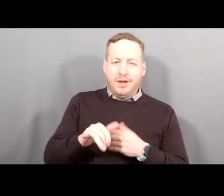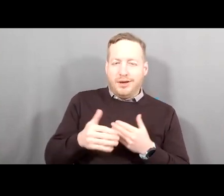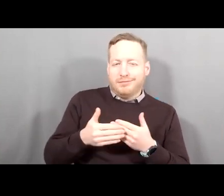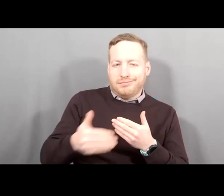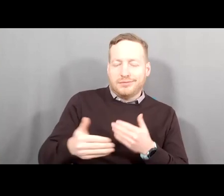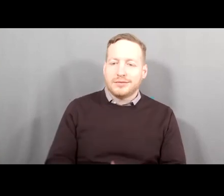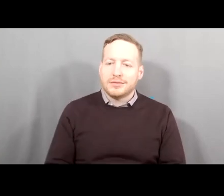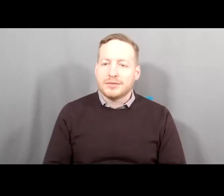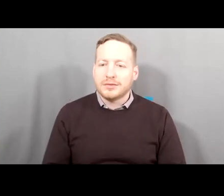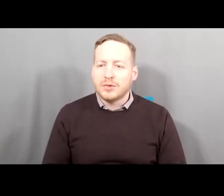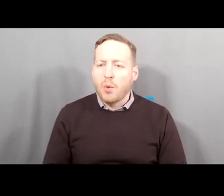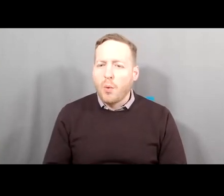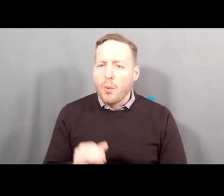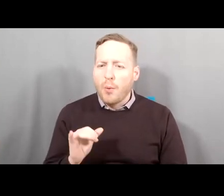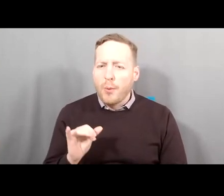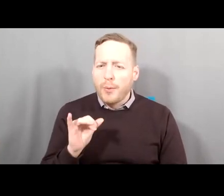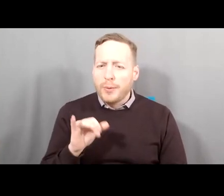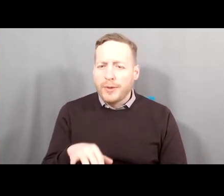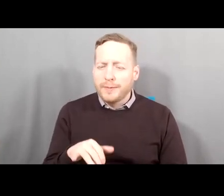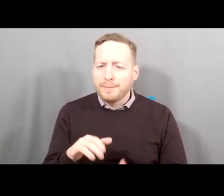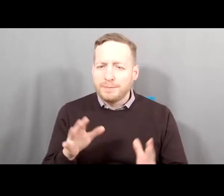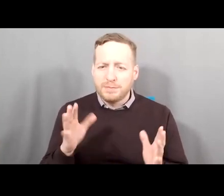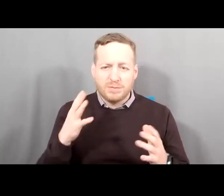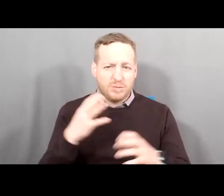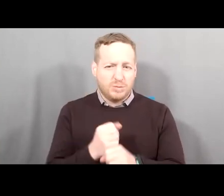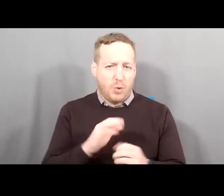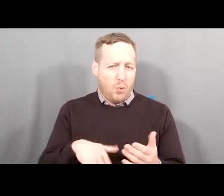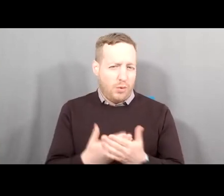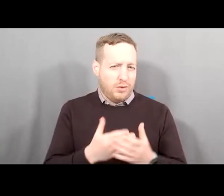in the process and we're working on that in the near future.